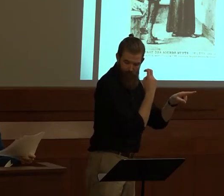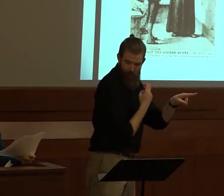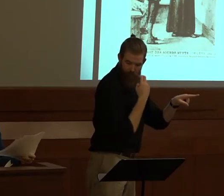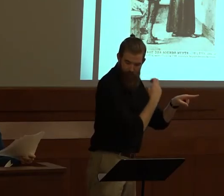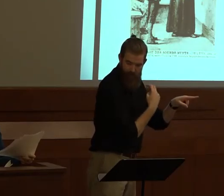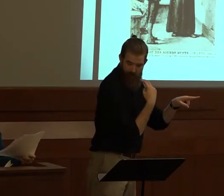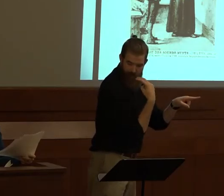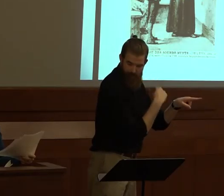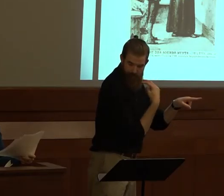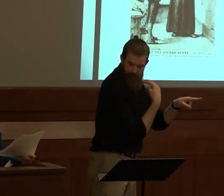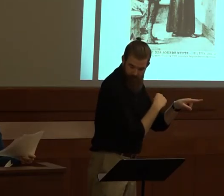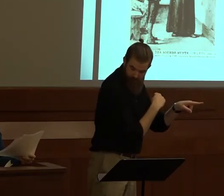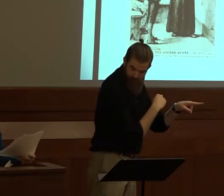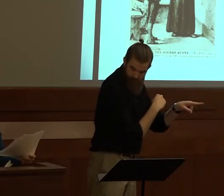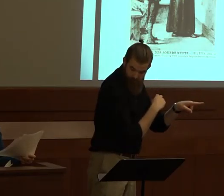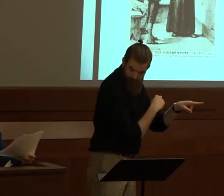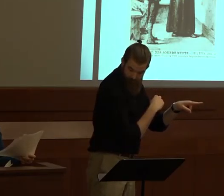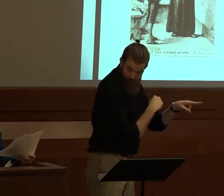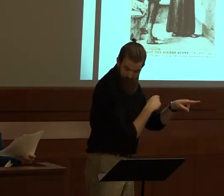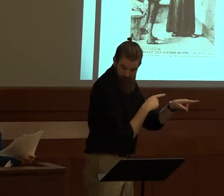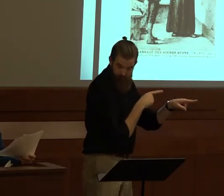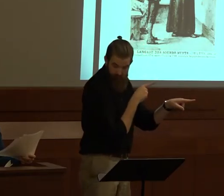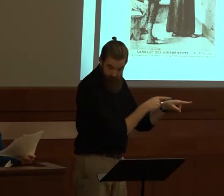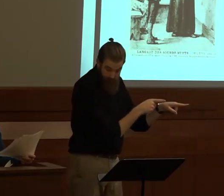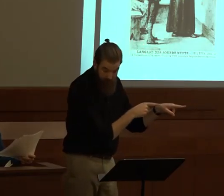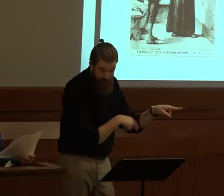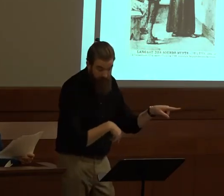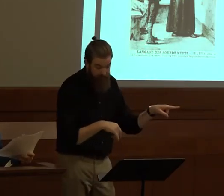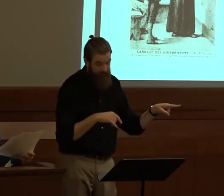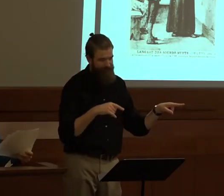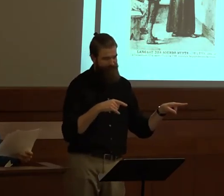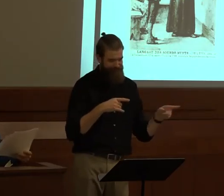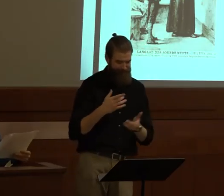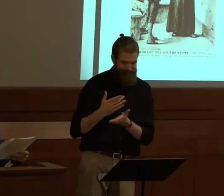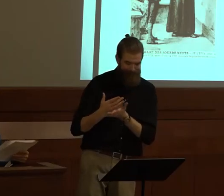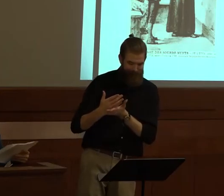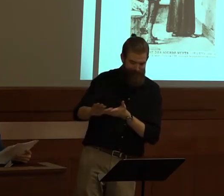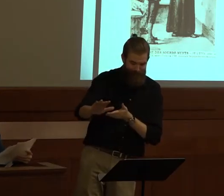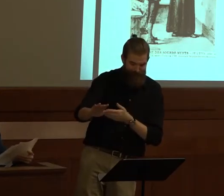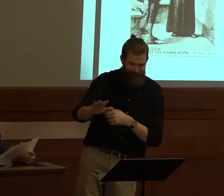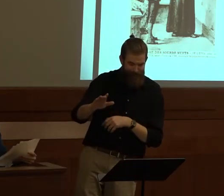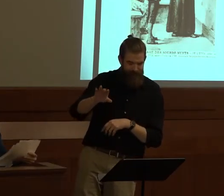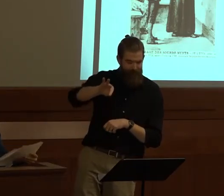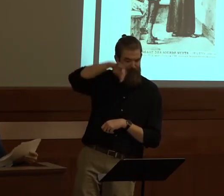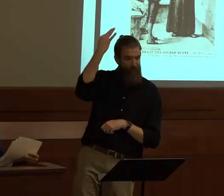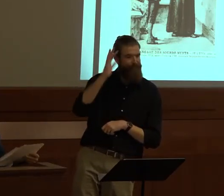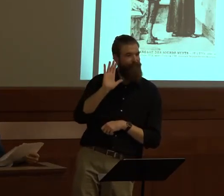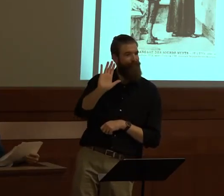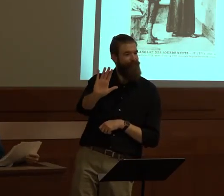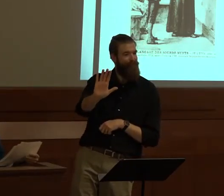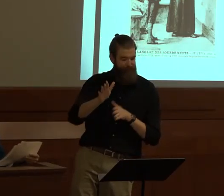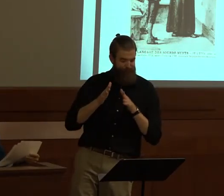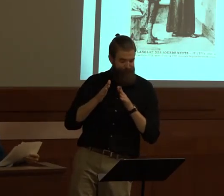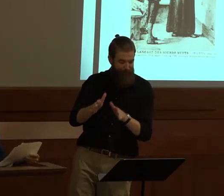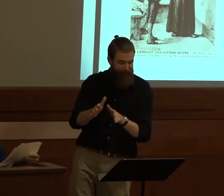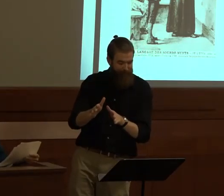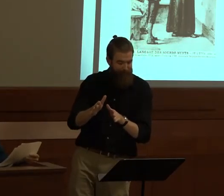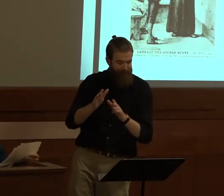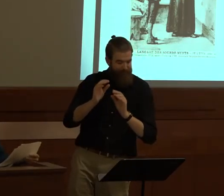and lip reading to the exclusion of the revolutionary French method of signs and speech, at least in the